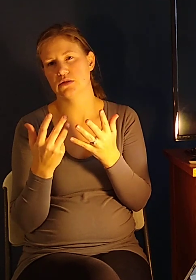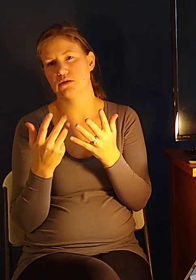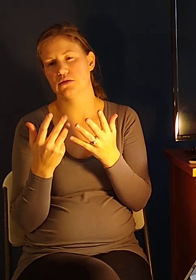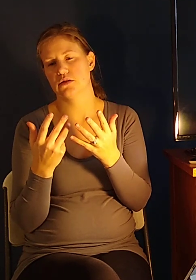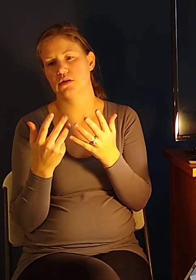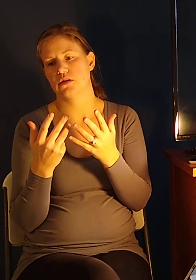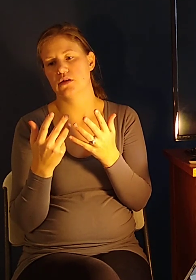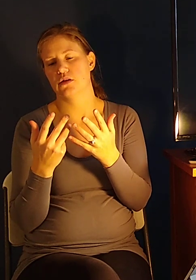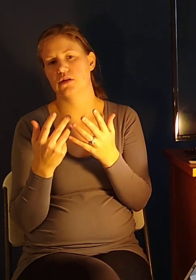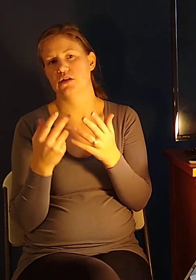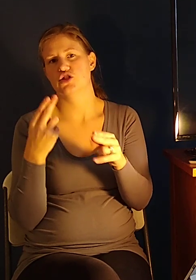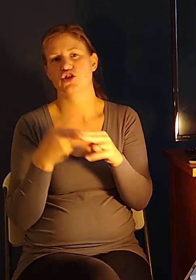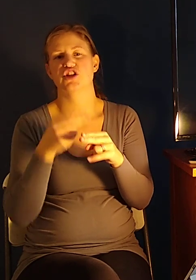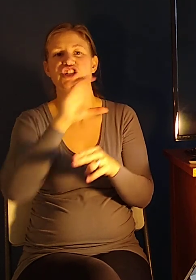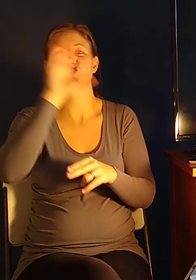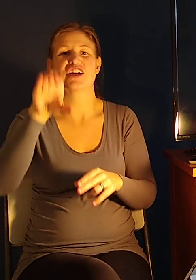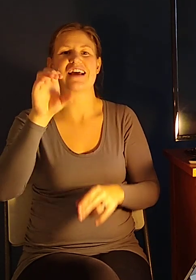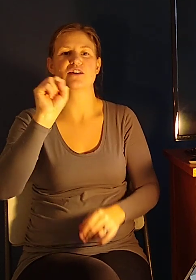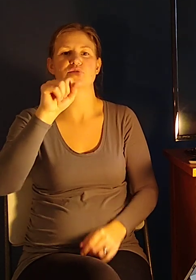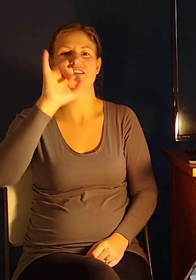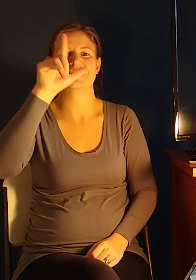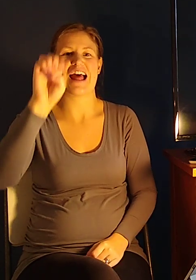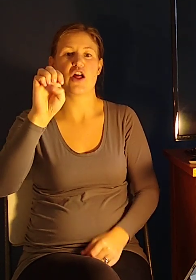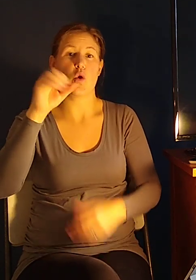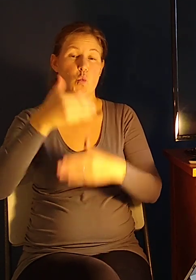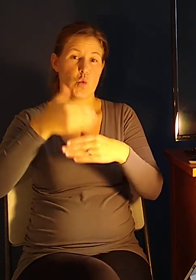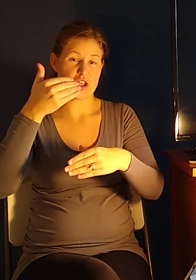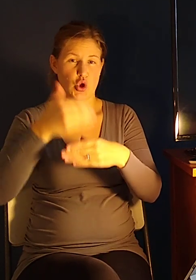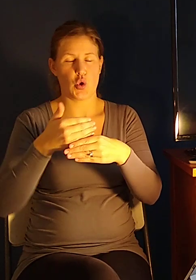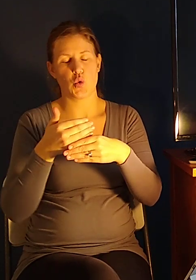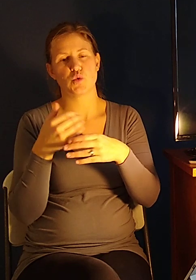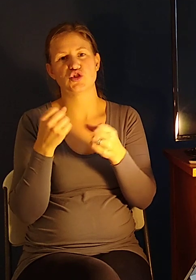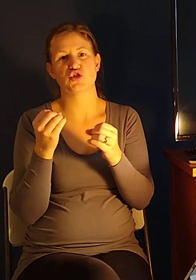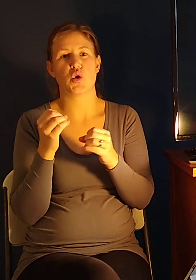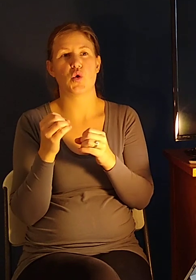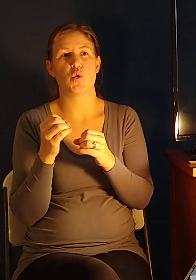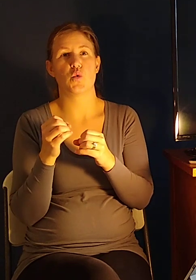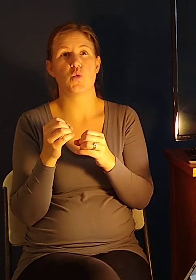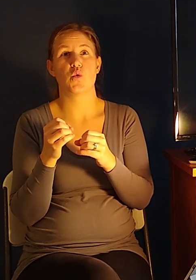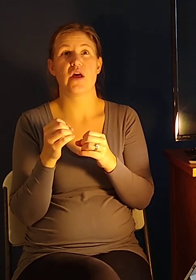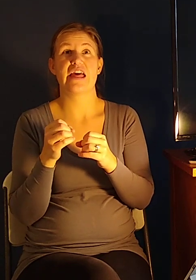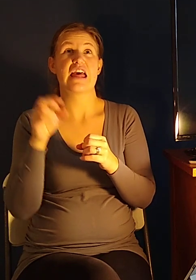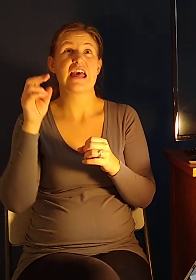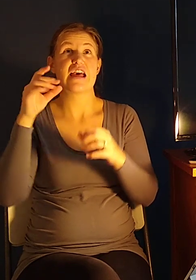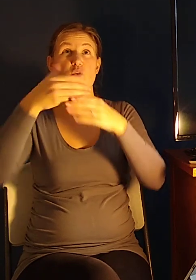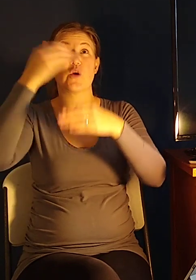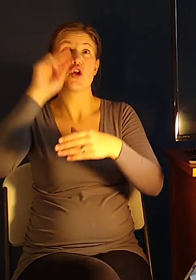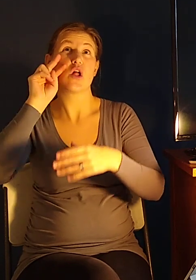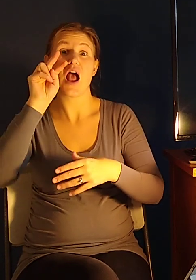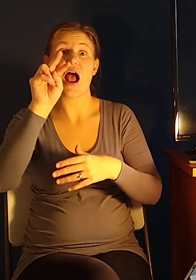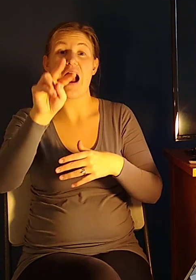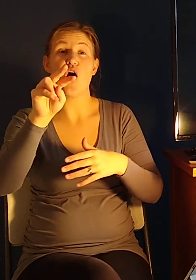called the Chicago style window. So looking out of a window, your view is not broken